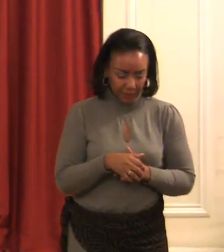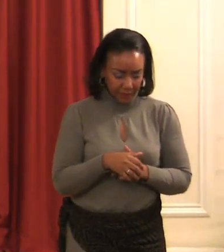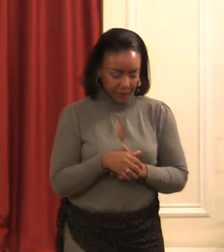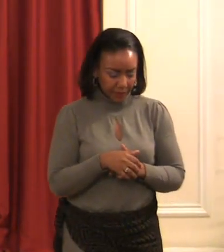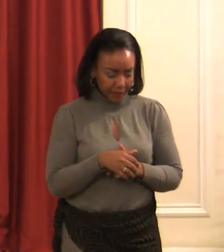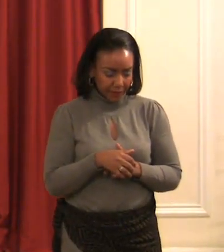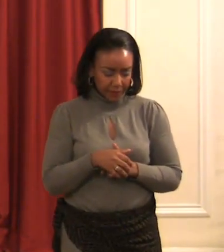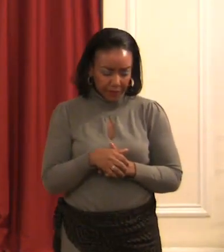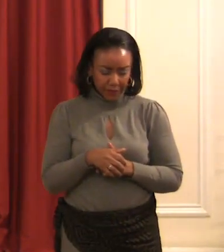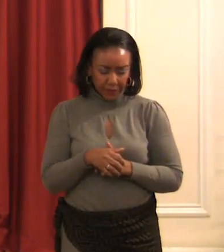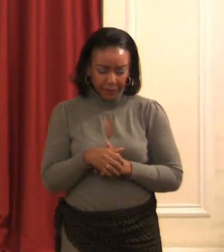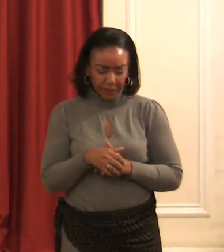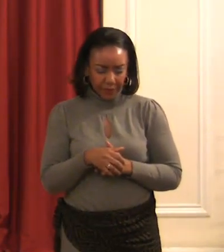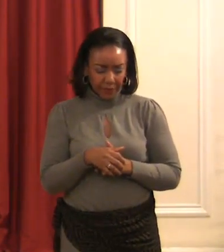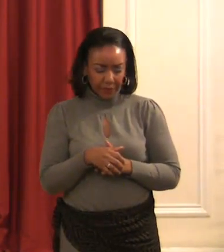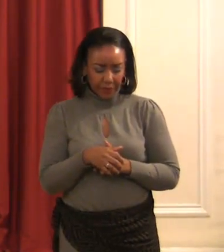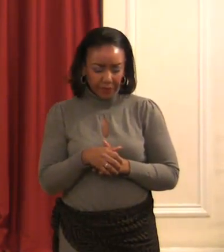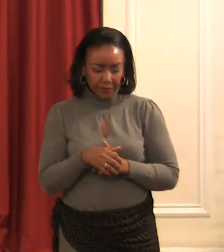though.